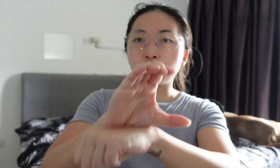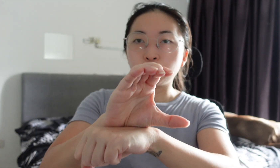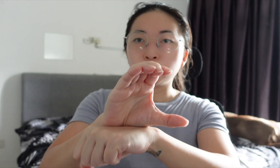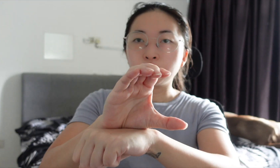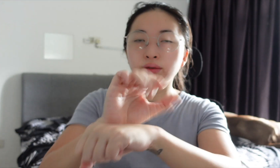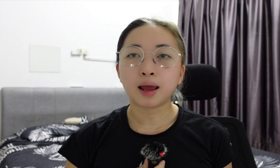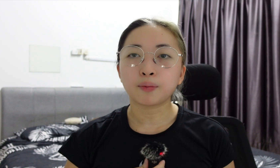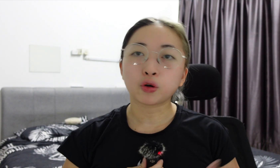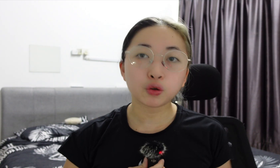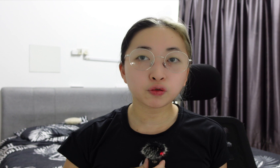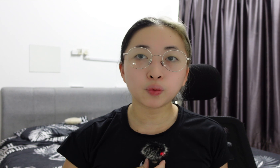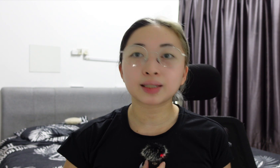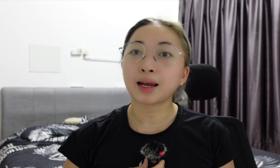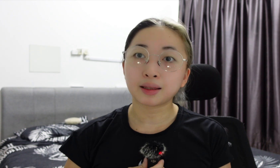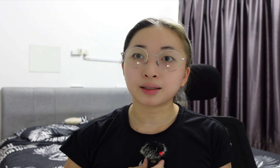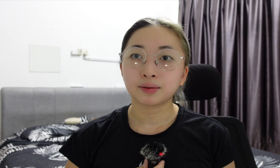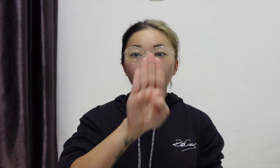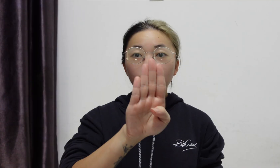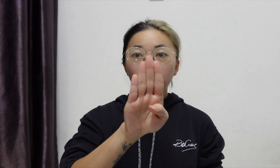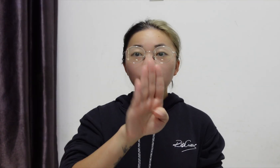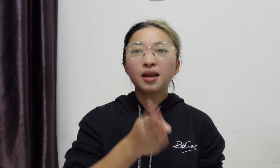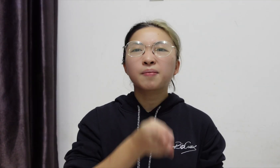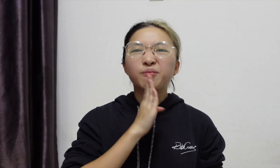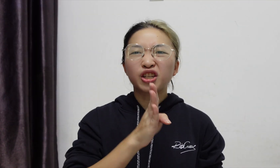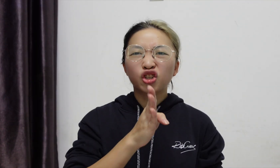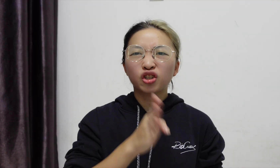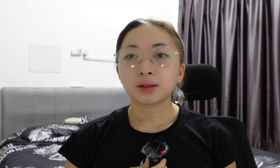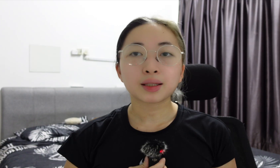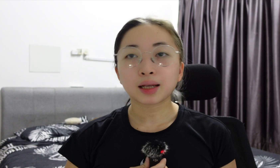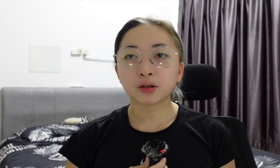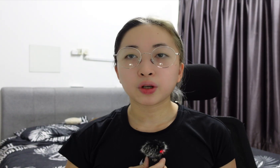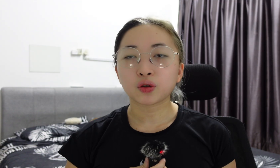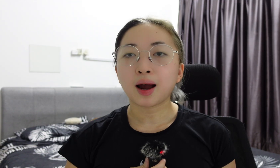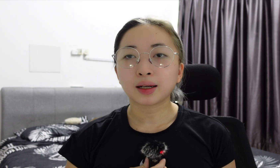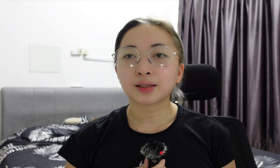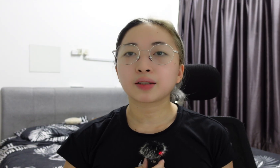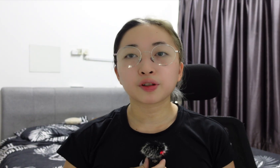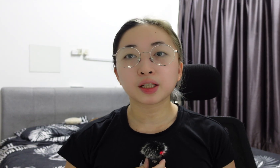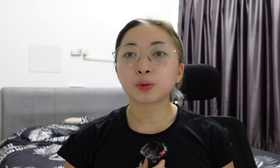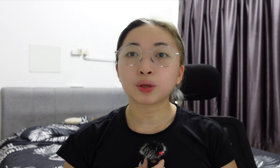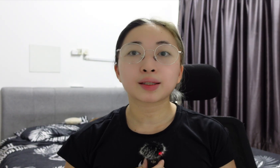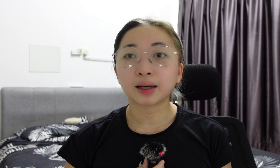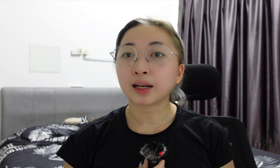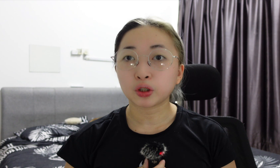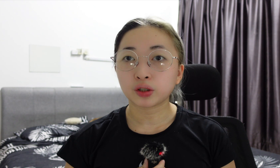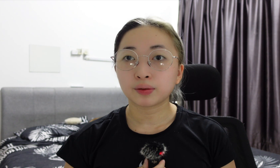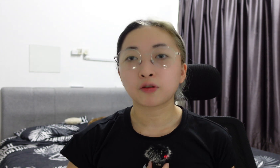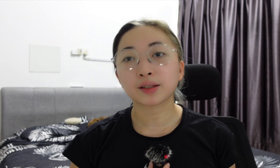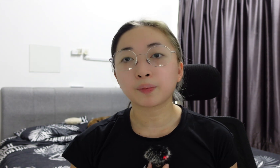letter C, and more useful words like this. Letter B. This category also highlights the differences between sign languages. For example,